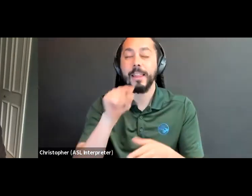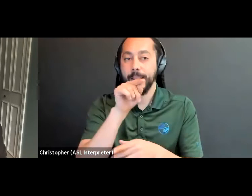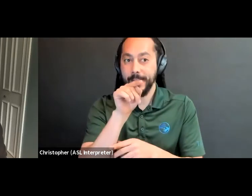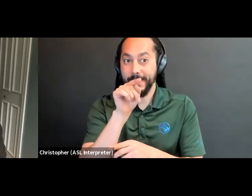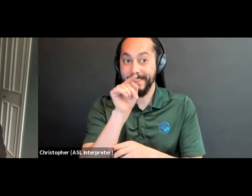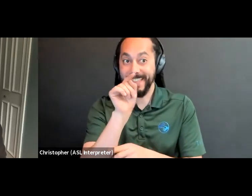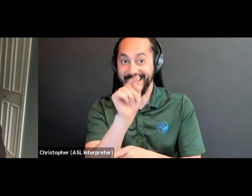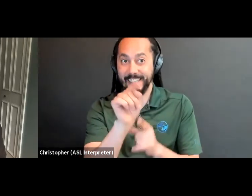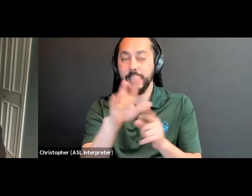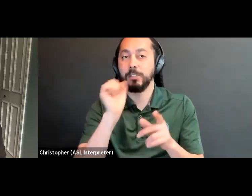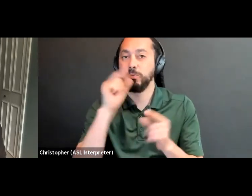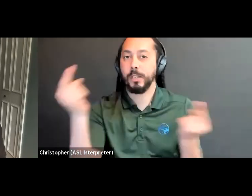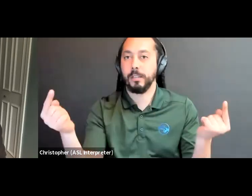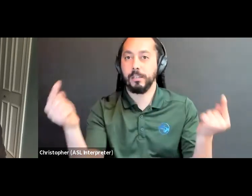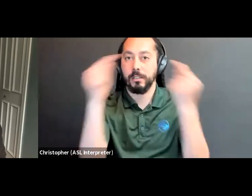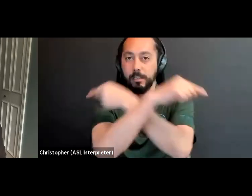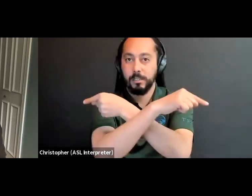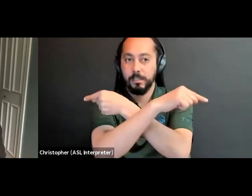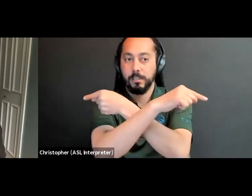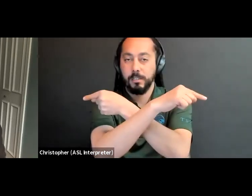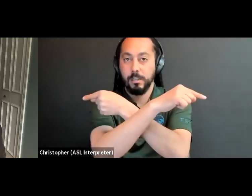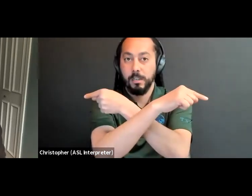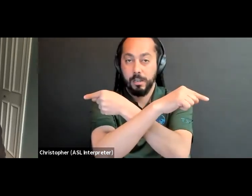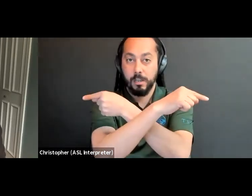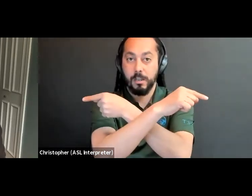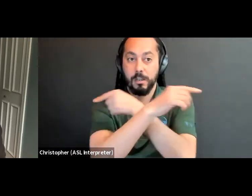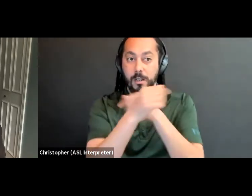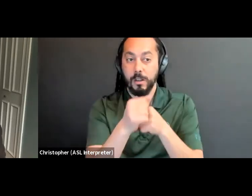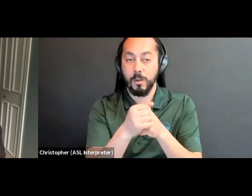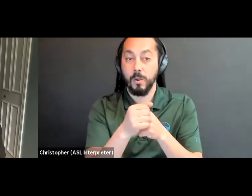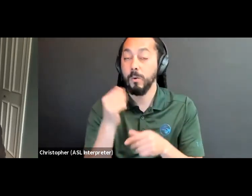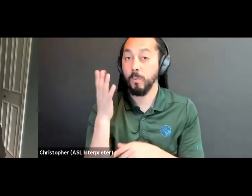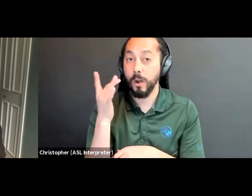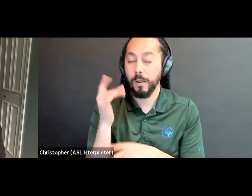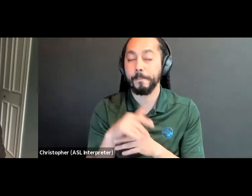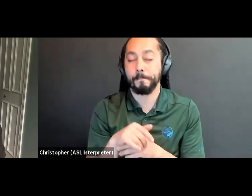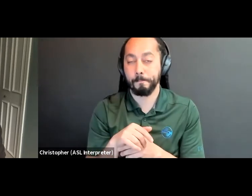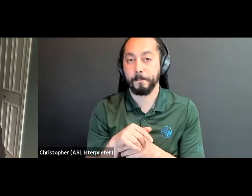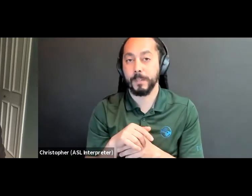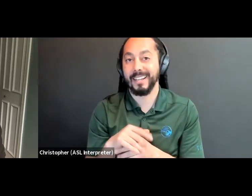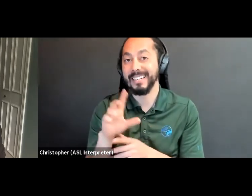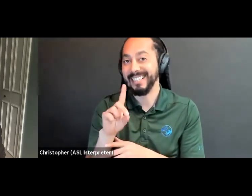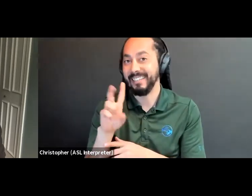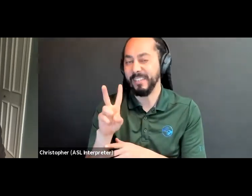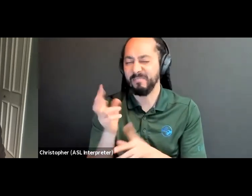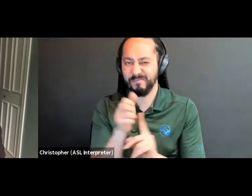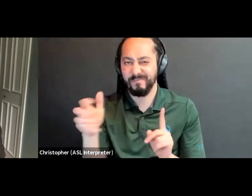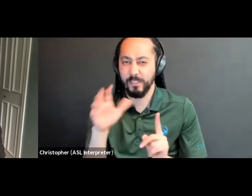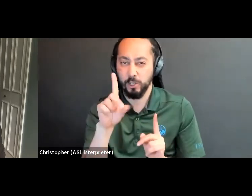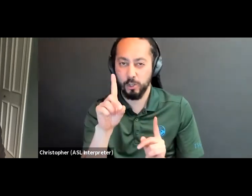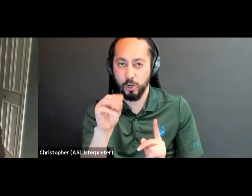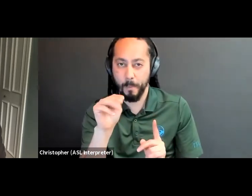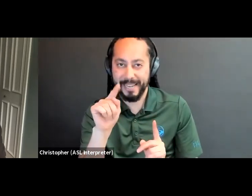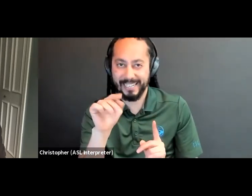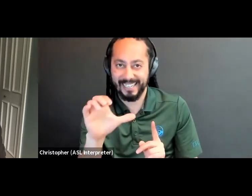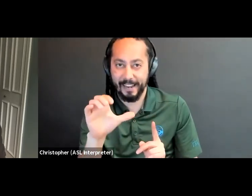of, in fact, the fact that DV, domestic violence, is dismissed, is not